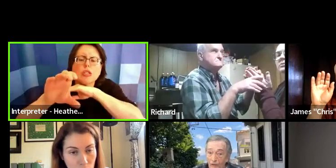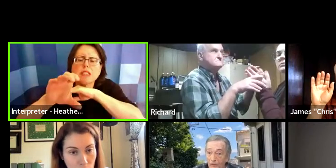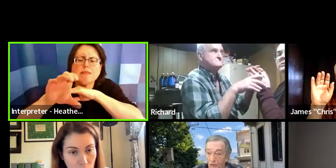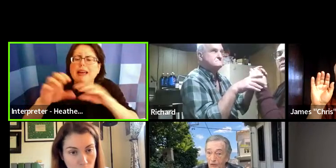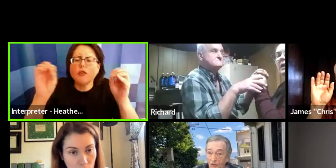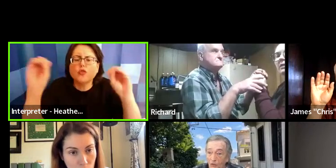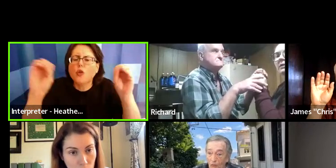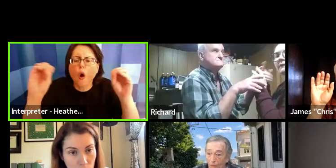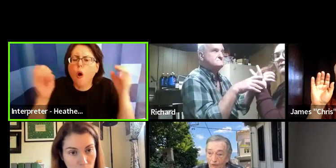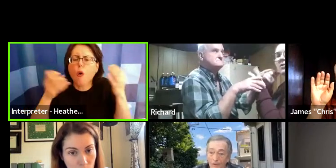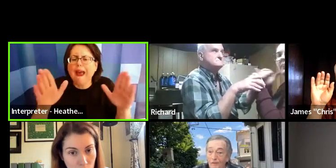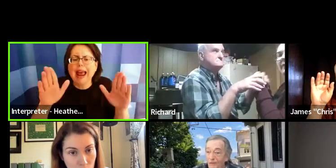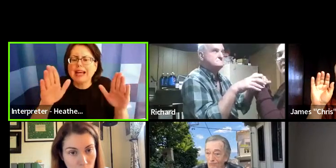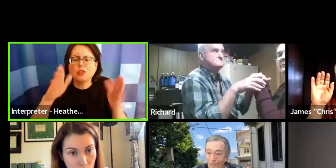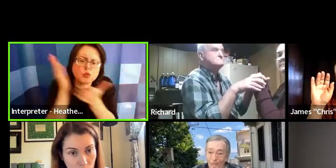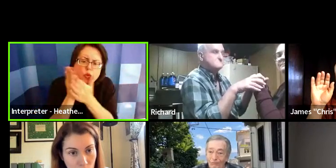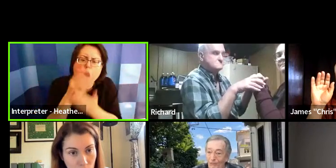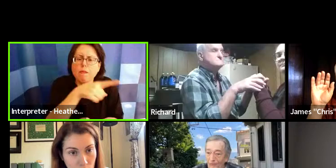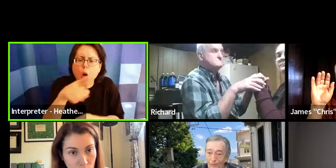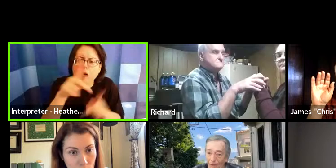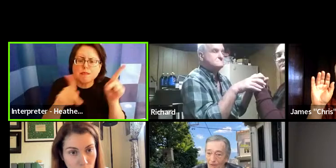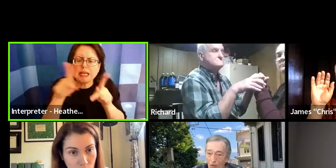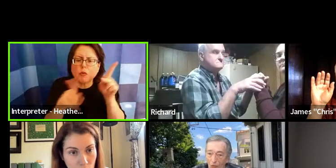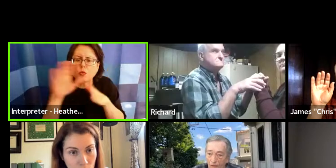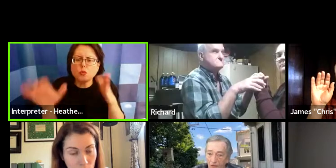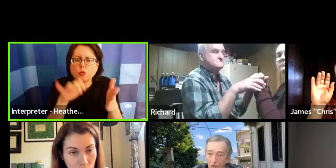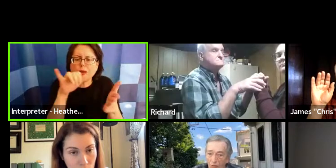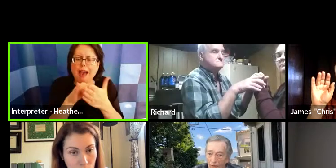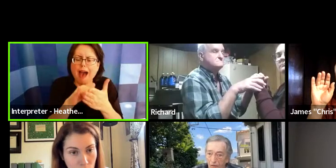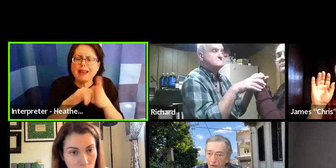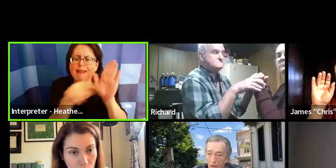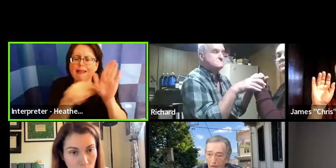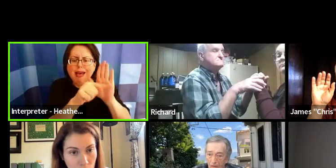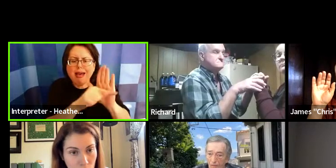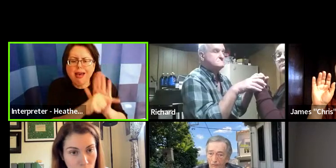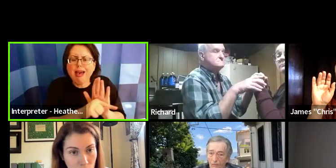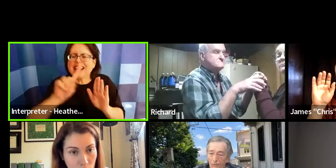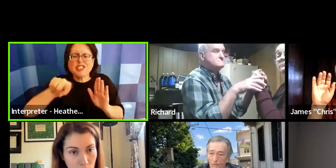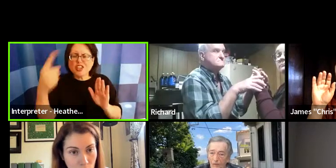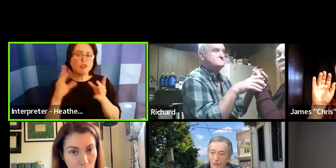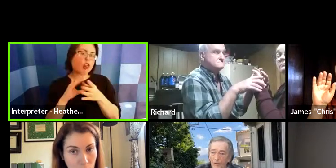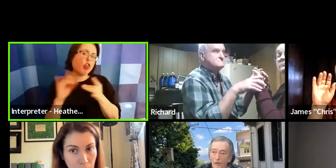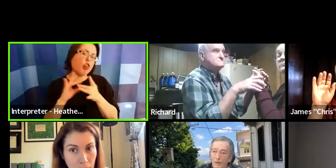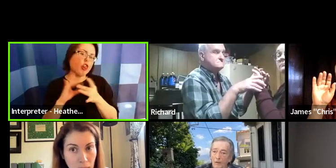we're really just sort of, it's all nice stories.